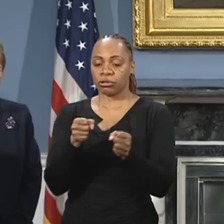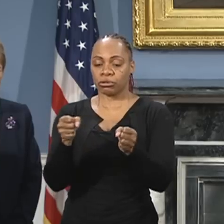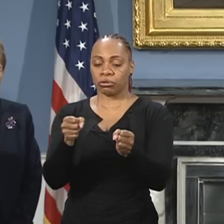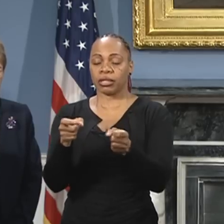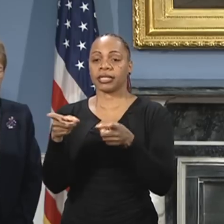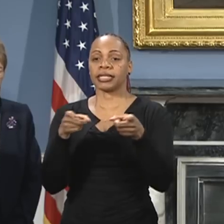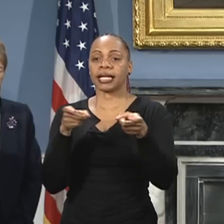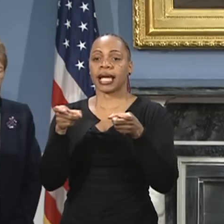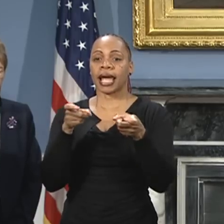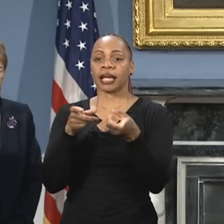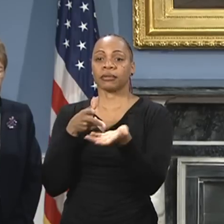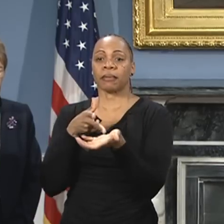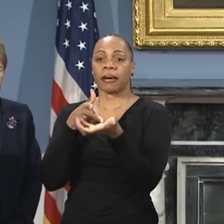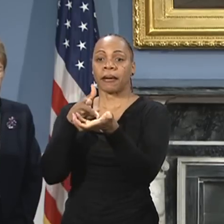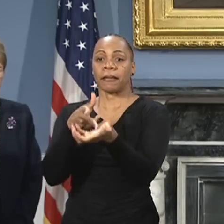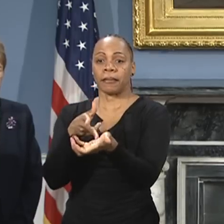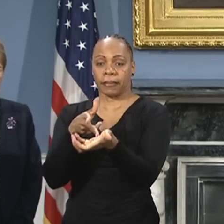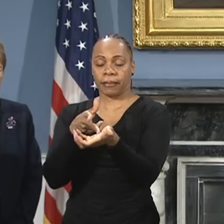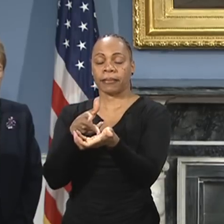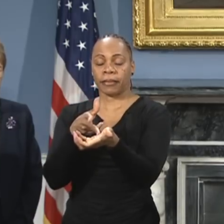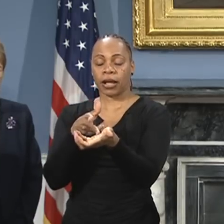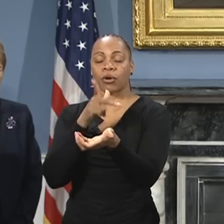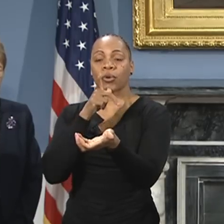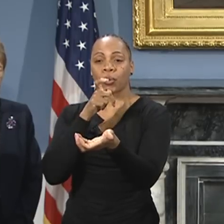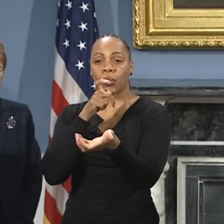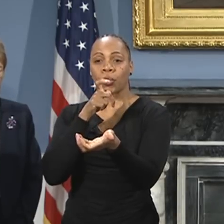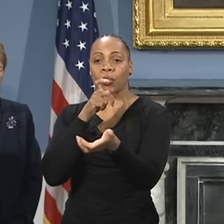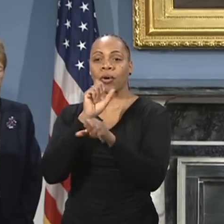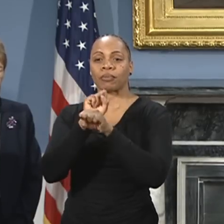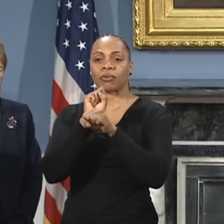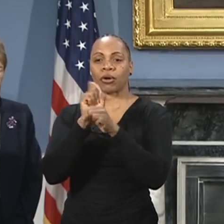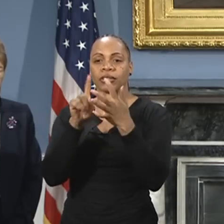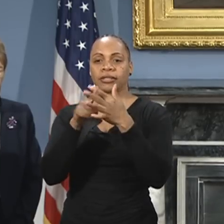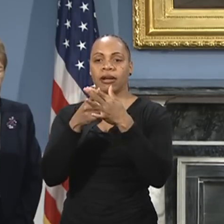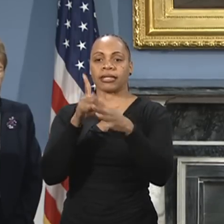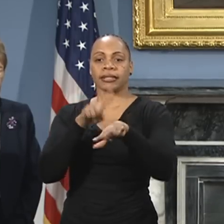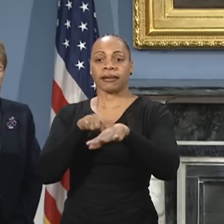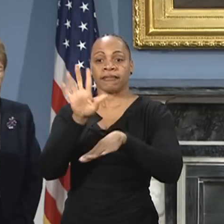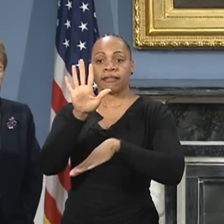large by plow contractors who will be on duty starting at 5 p.m. today.